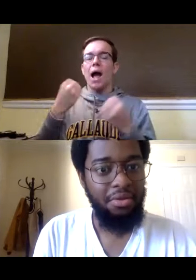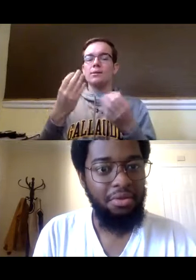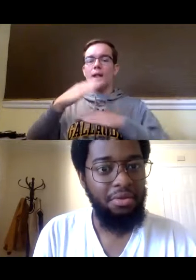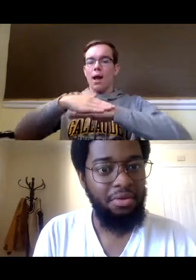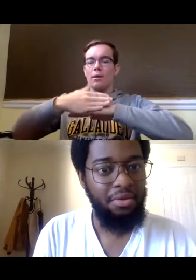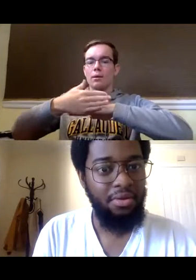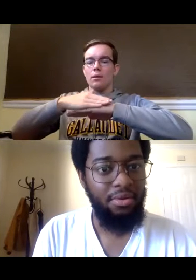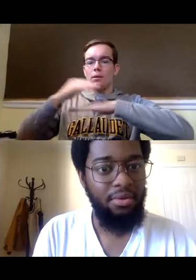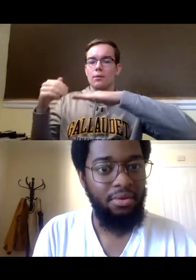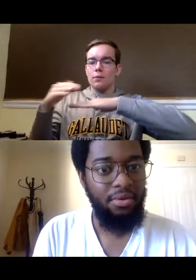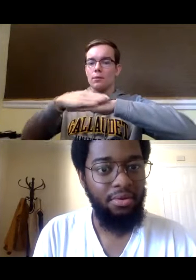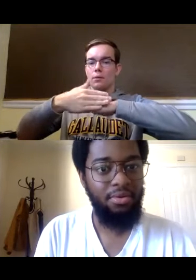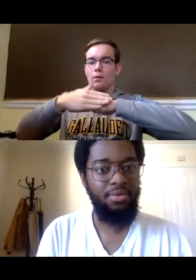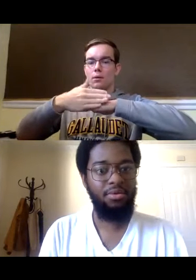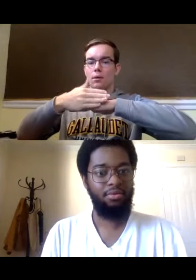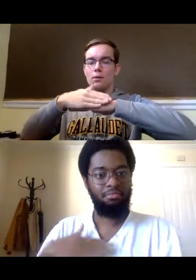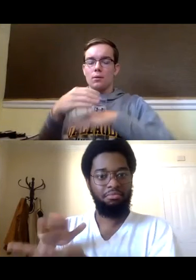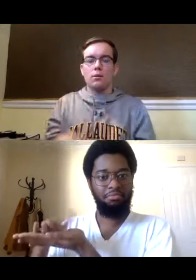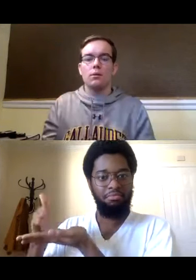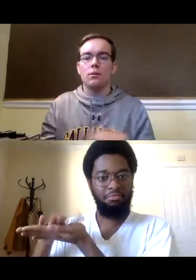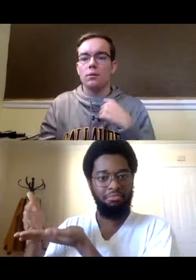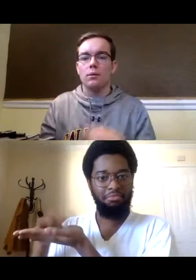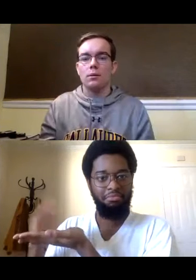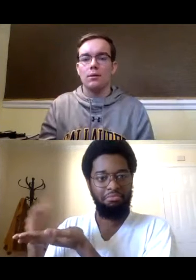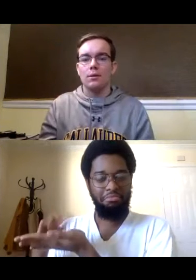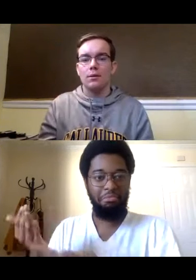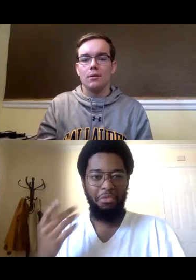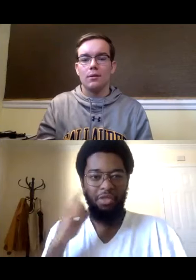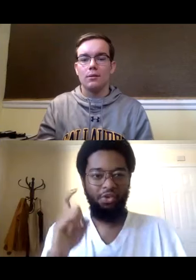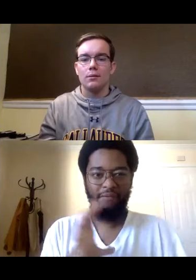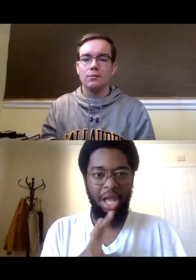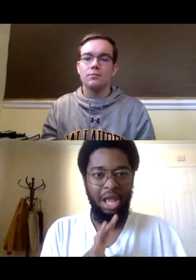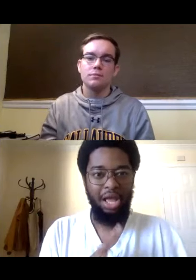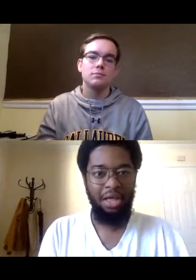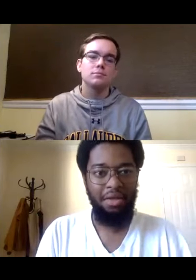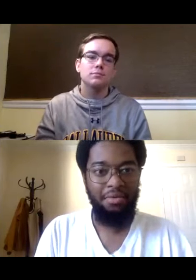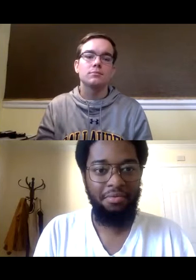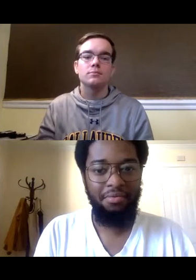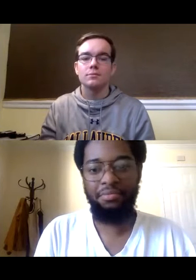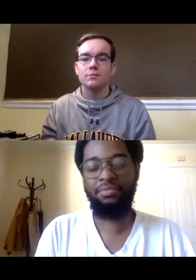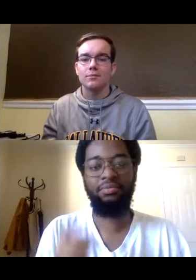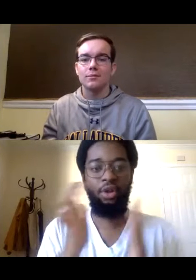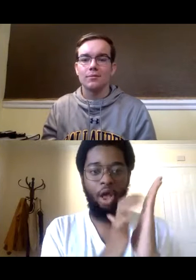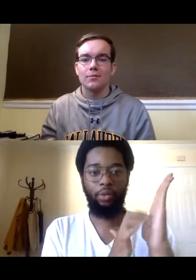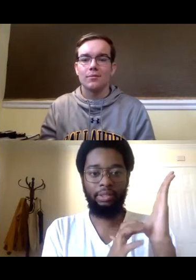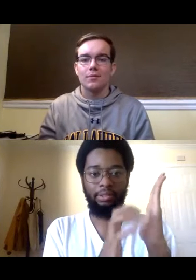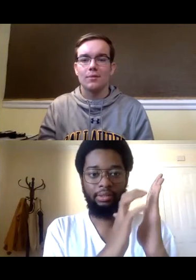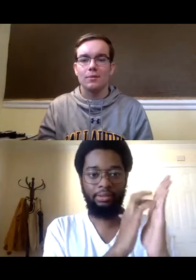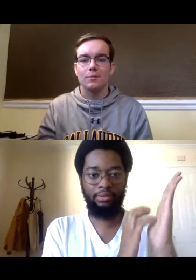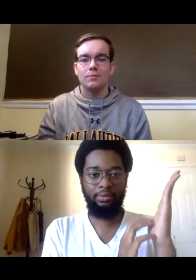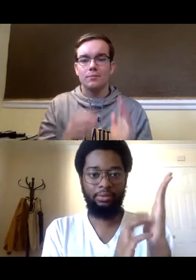use either one. Okay, I thought they were. I usually sign with my palm facing down. It's understandable either